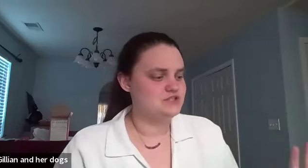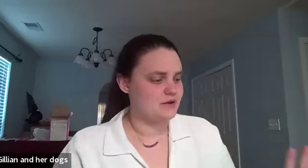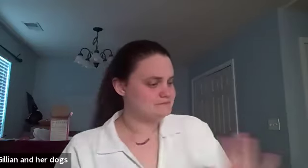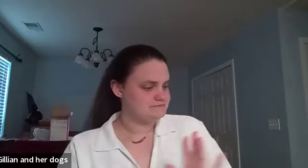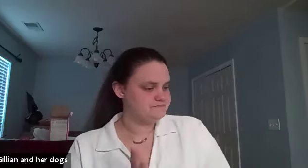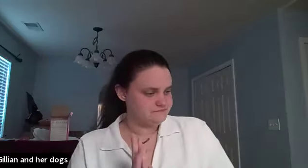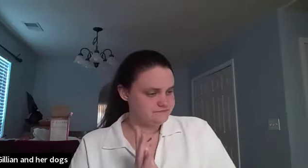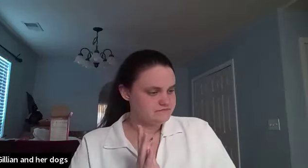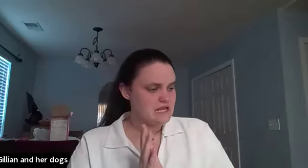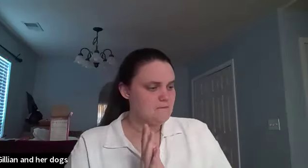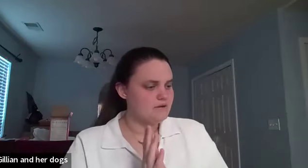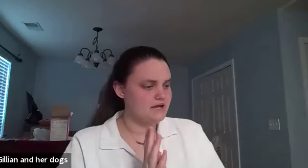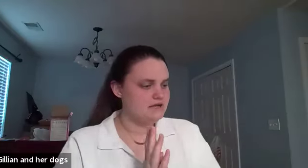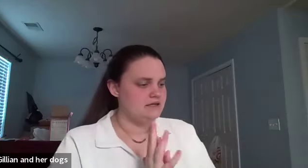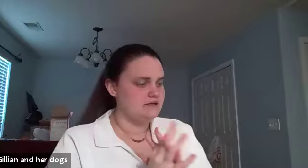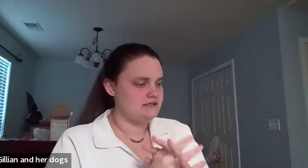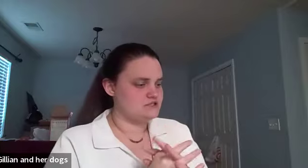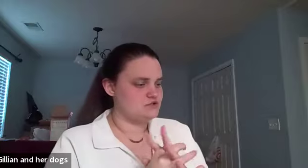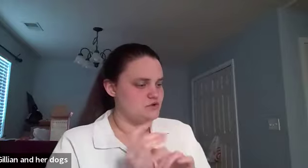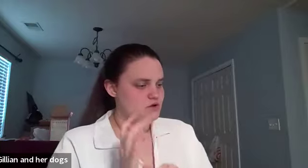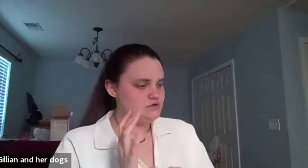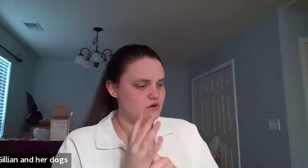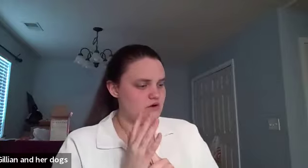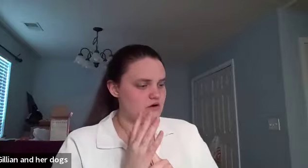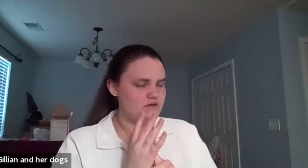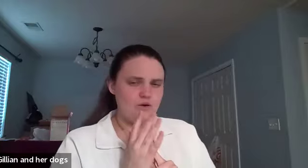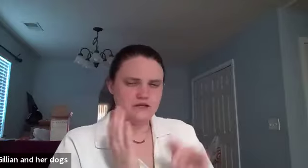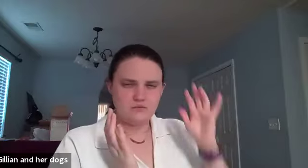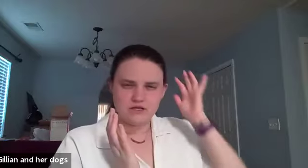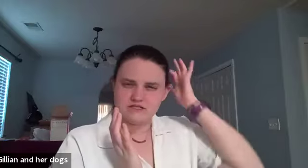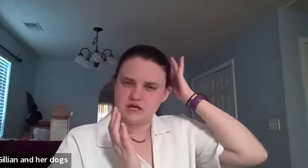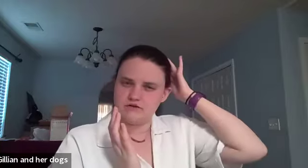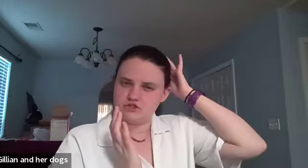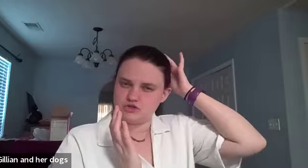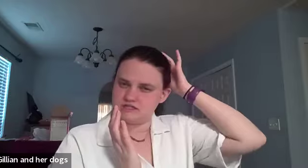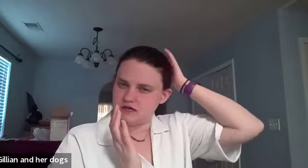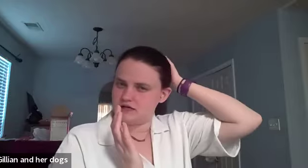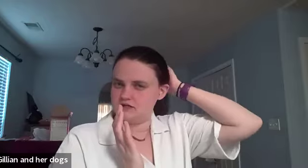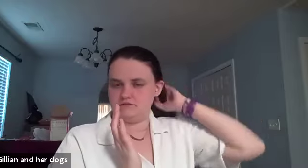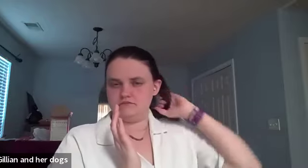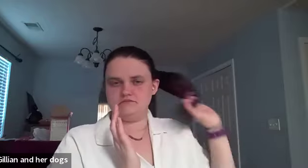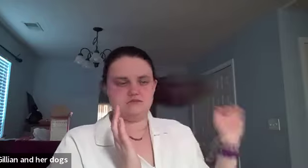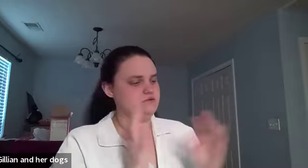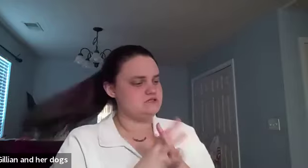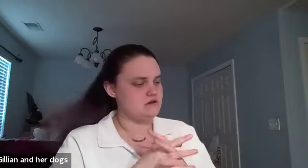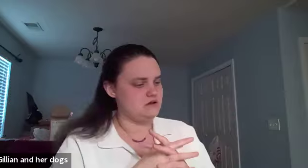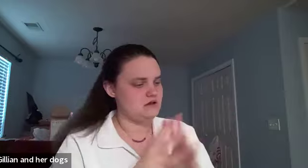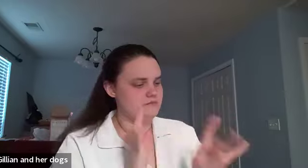So, but yes, so those are the only ones of the drinks I